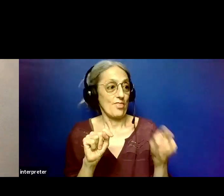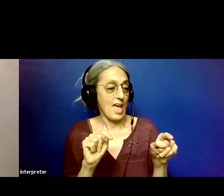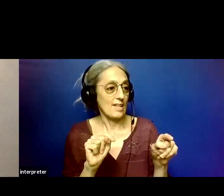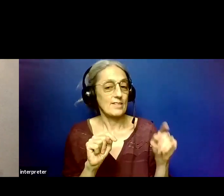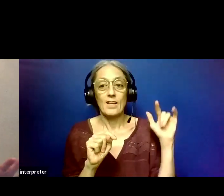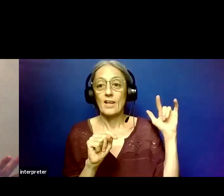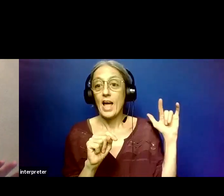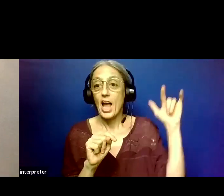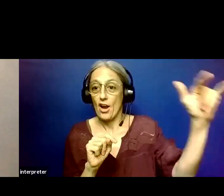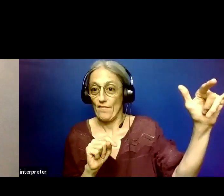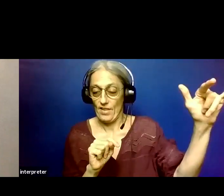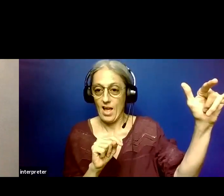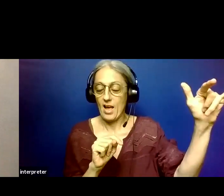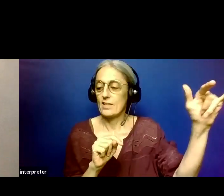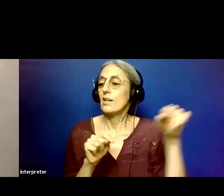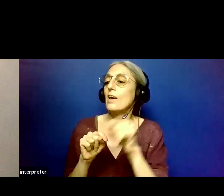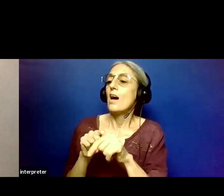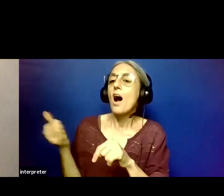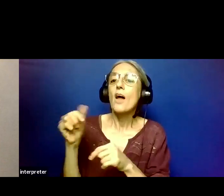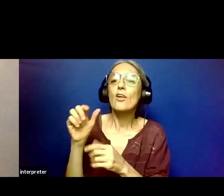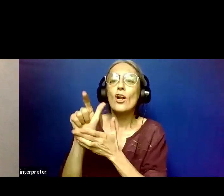housing, dormitories, things like that.